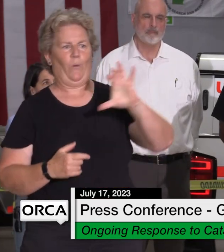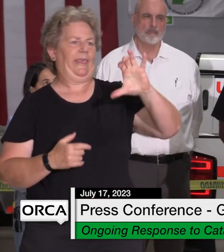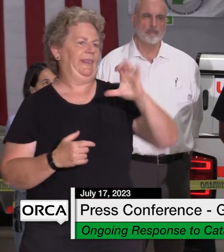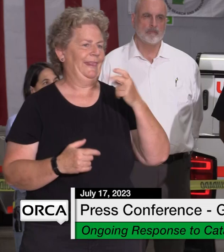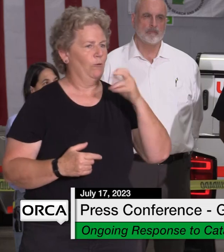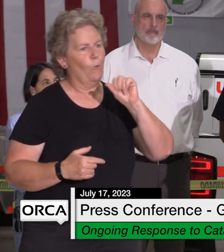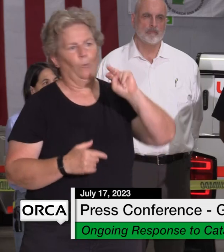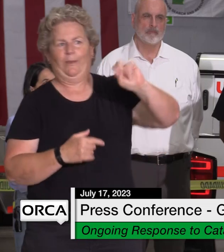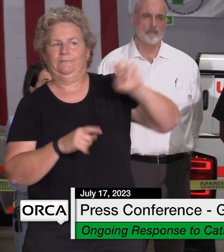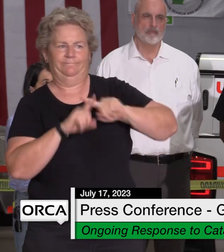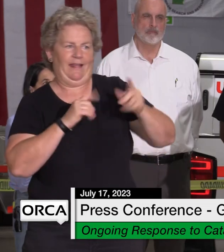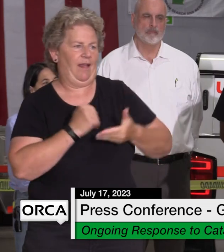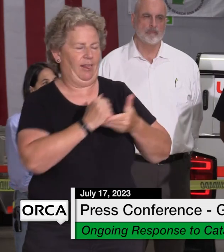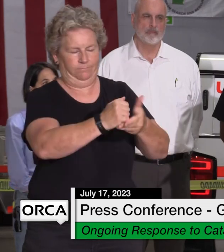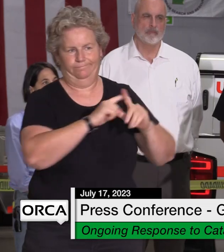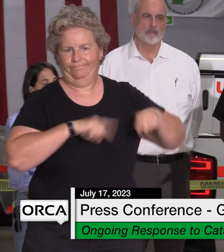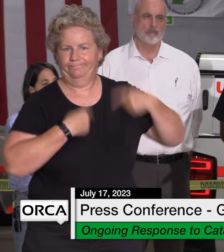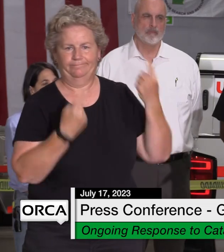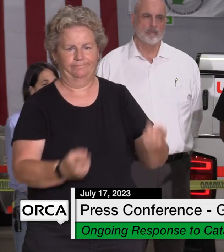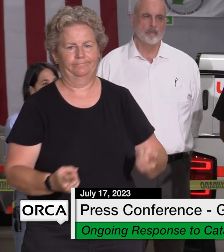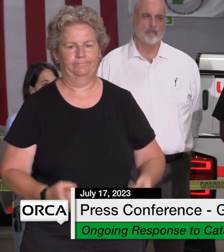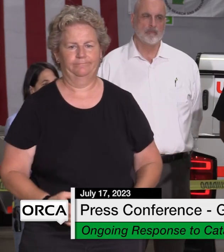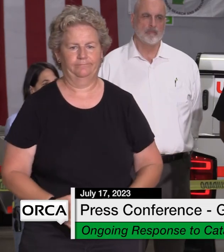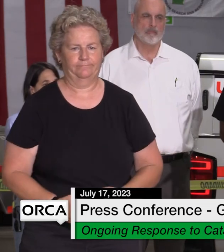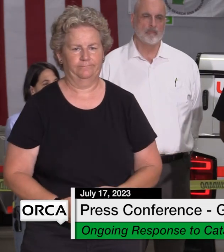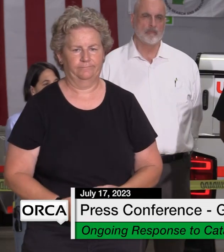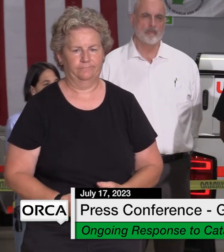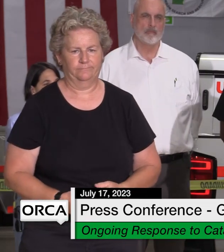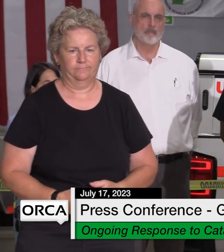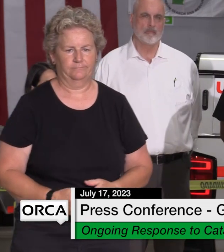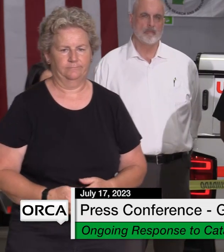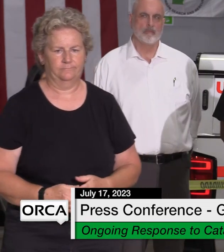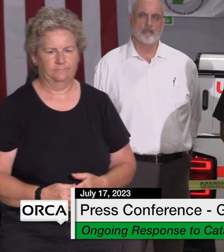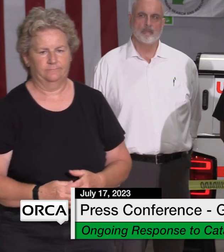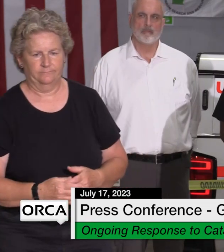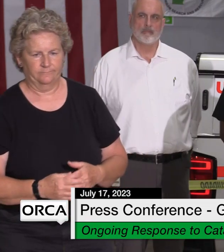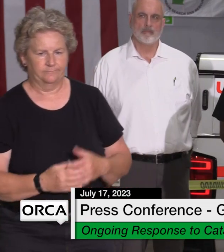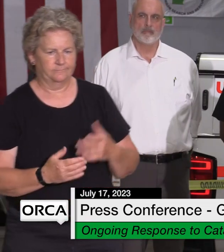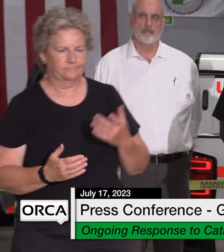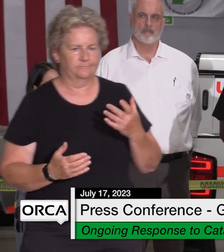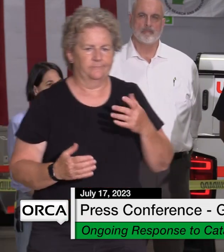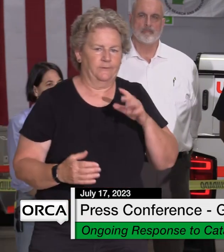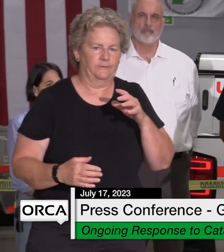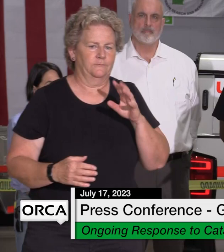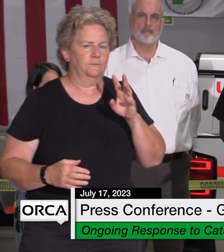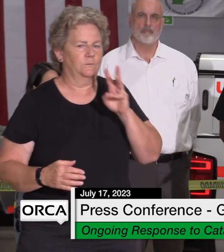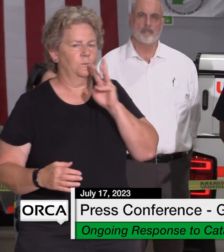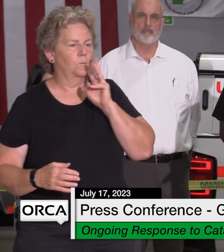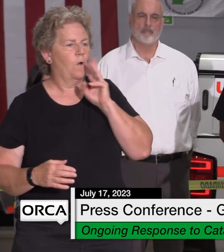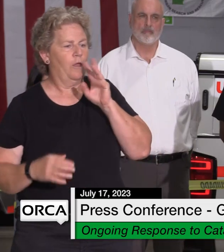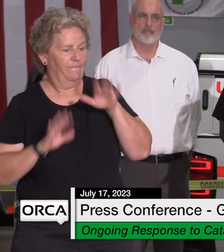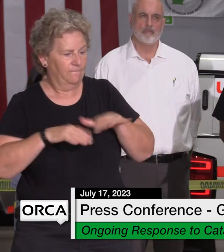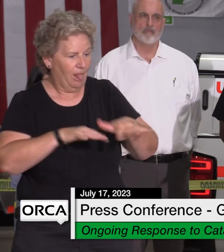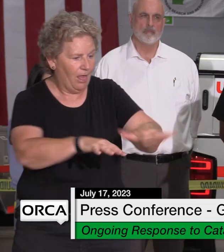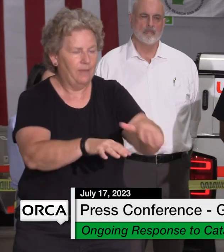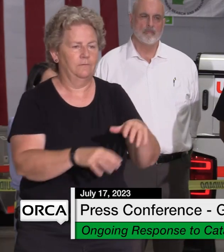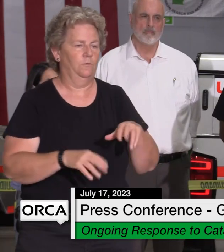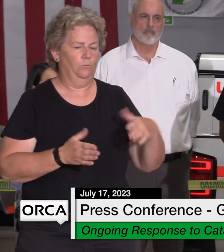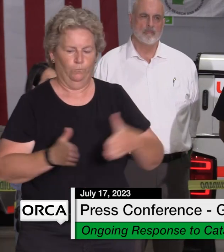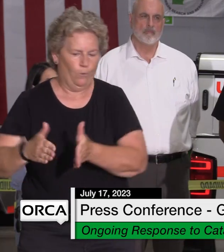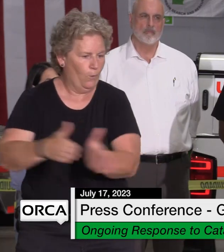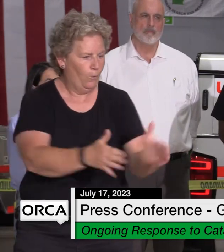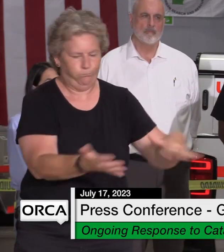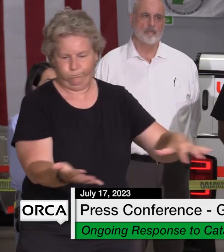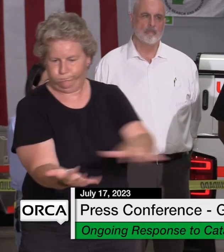a debt of gratitude to them, local crews, and contractors across the state. I also want to thank